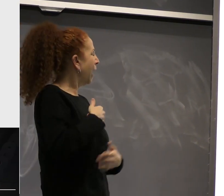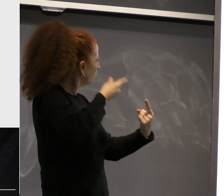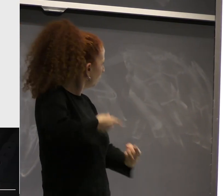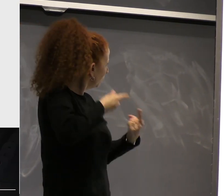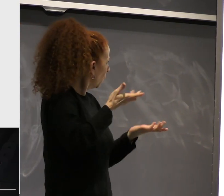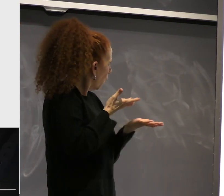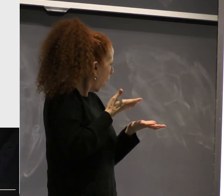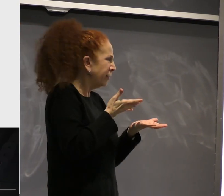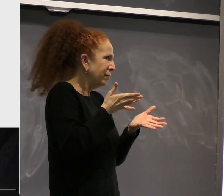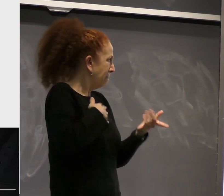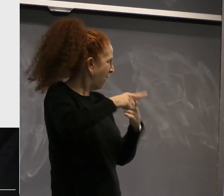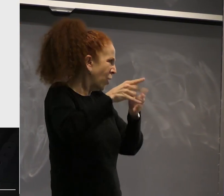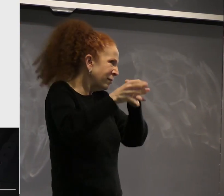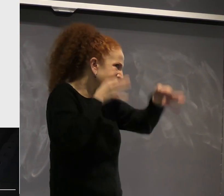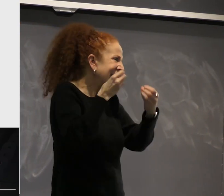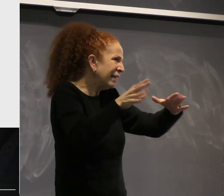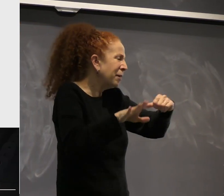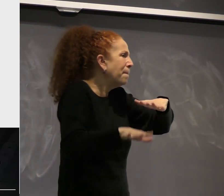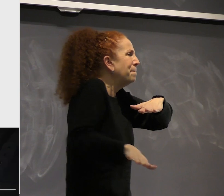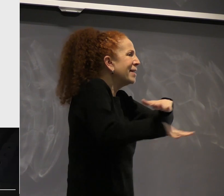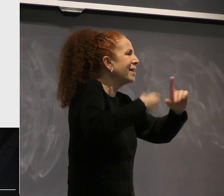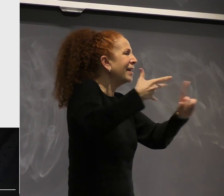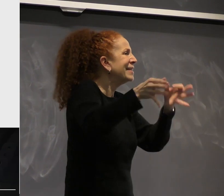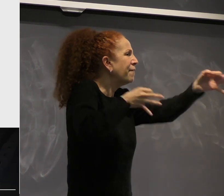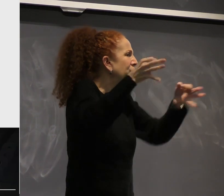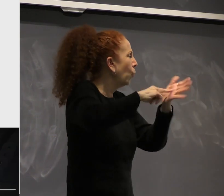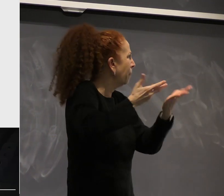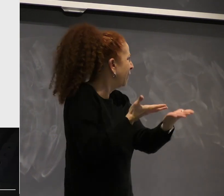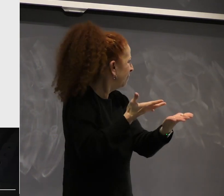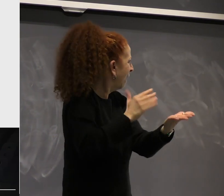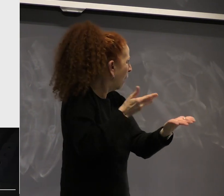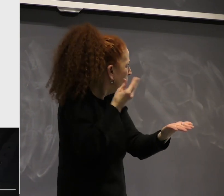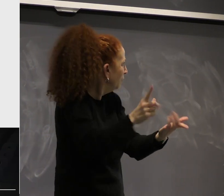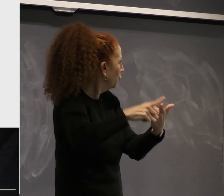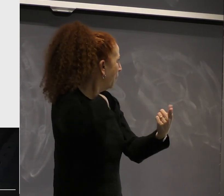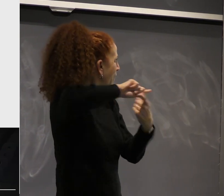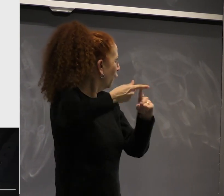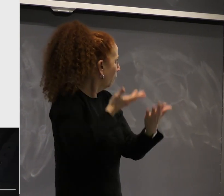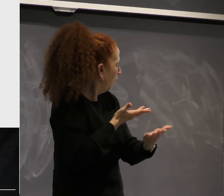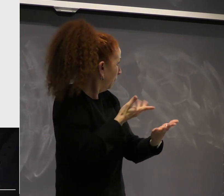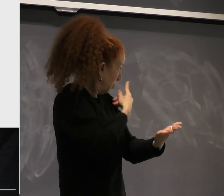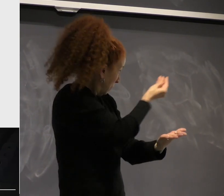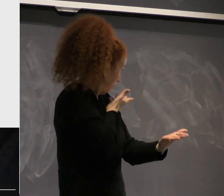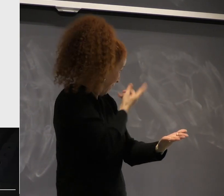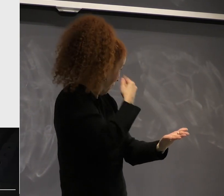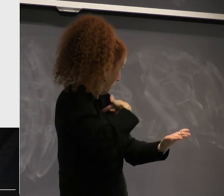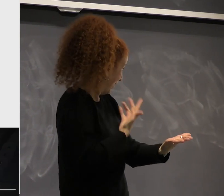him a baseline definition of it. So could you provide that for me? What can I go back and